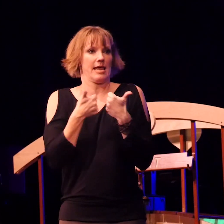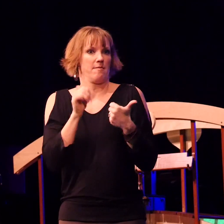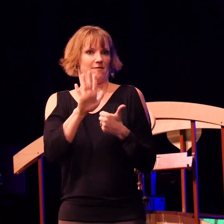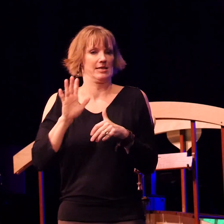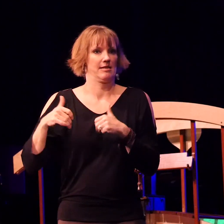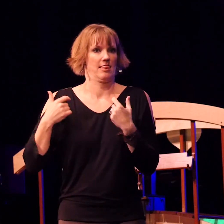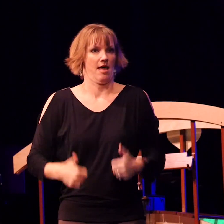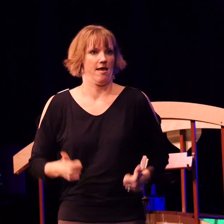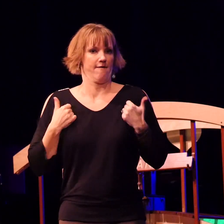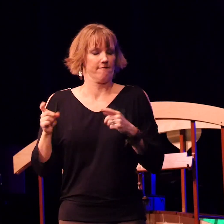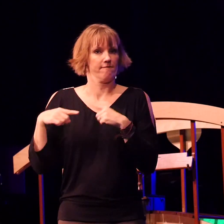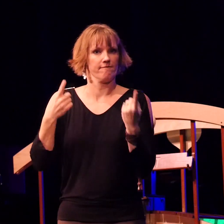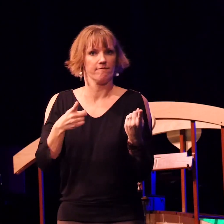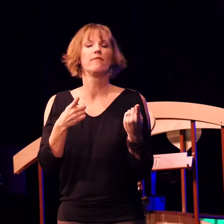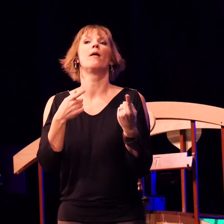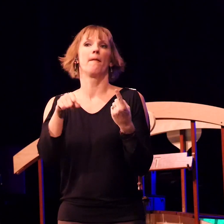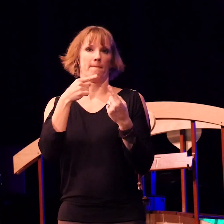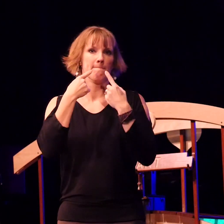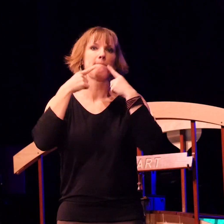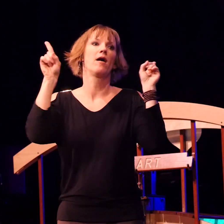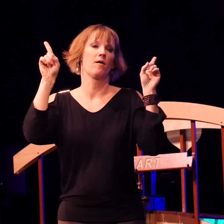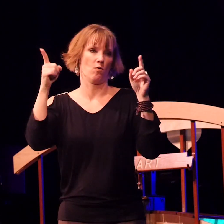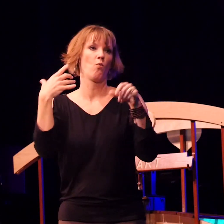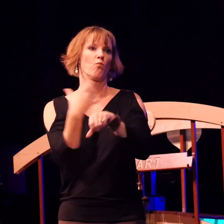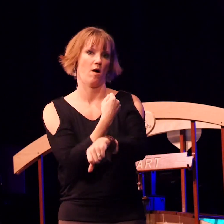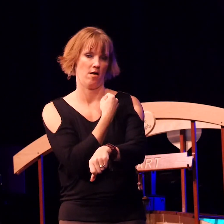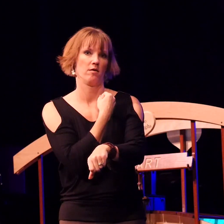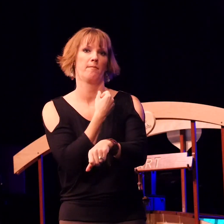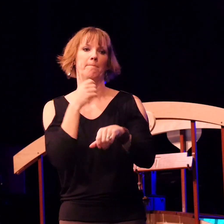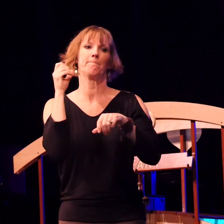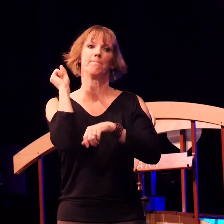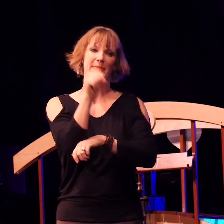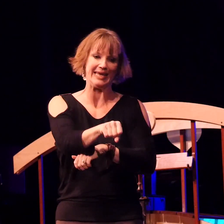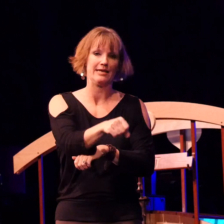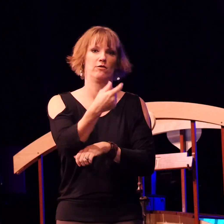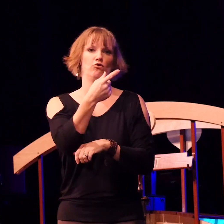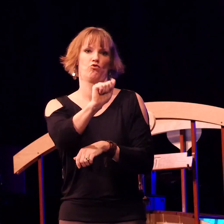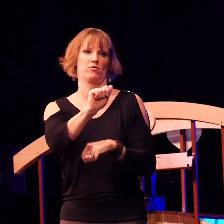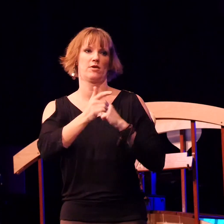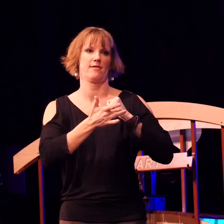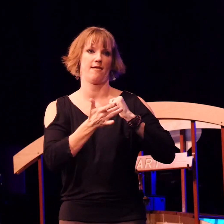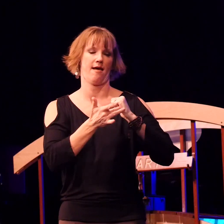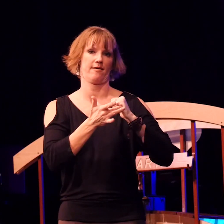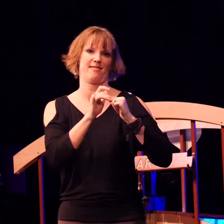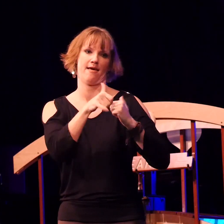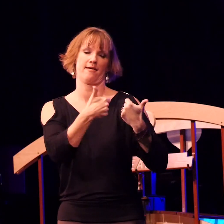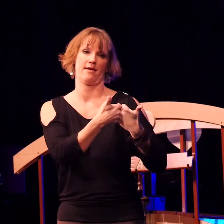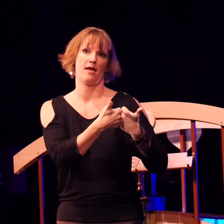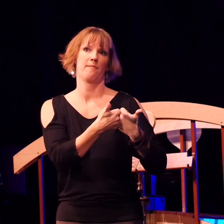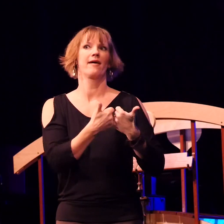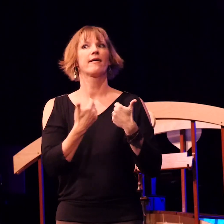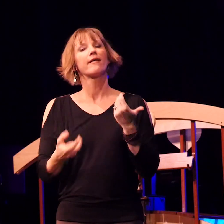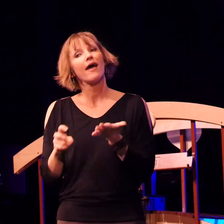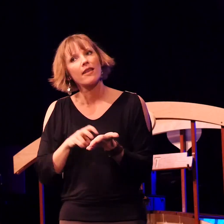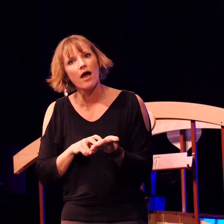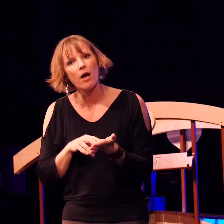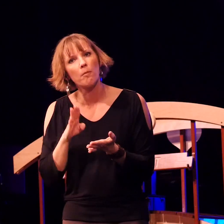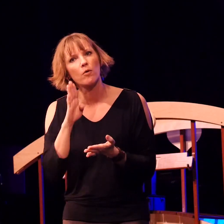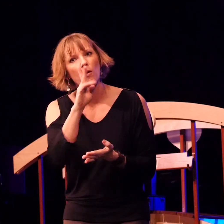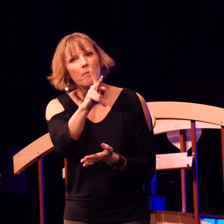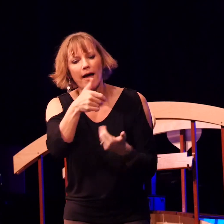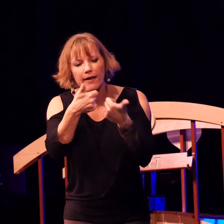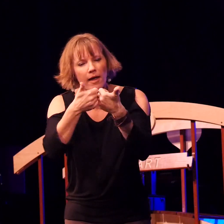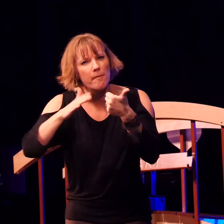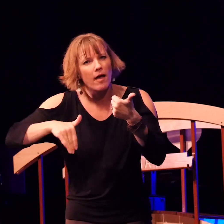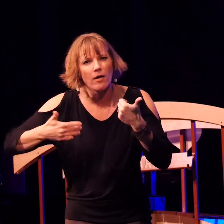and he assisted his team, the Bears, to beat Georgia Tech in that game. Get up and go back. The game isn't over